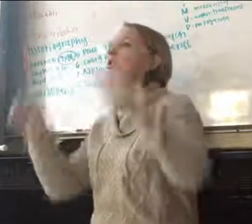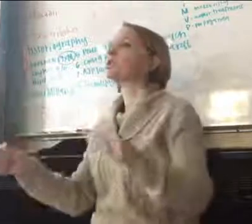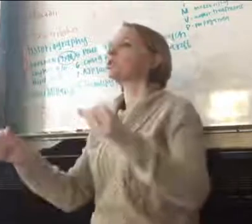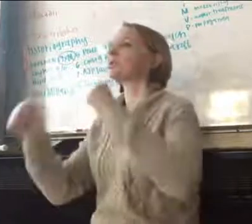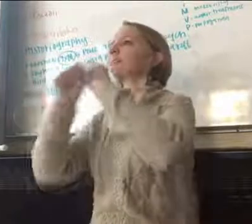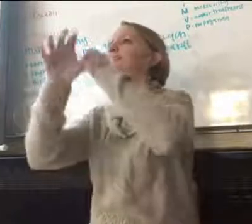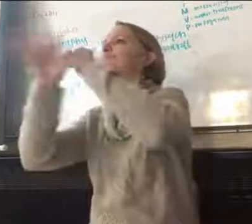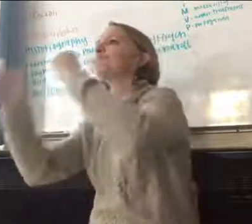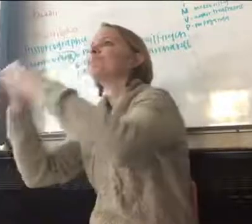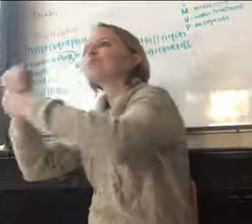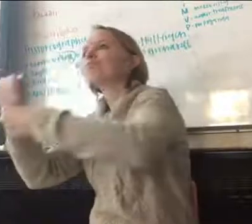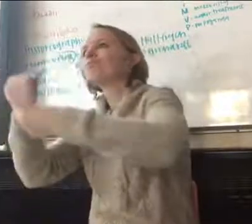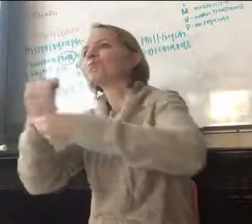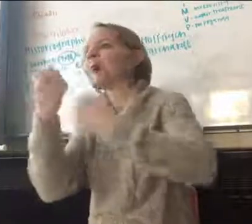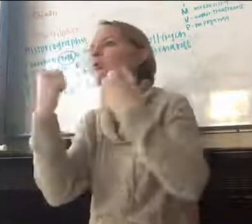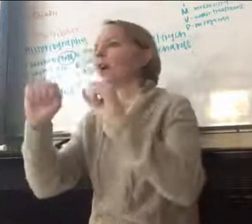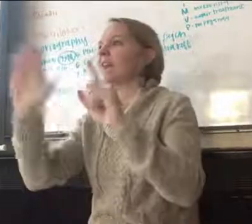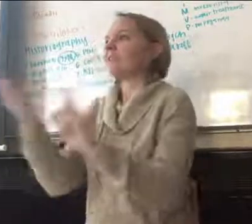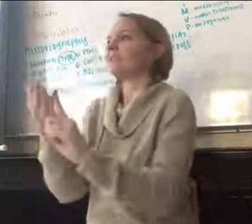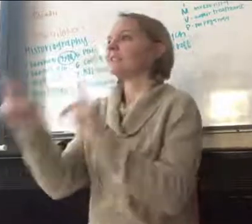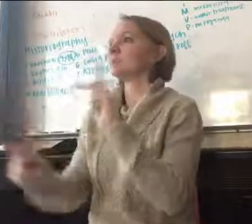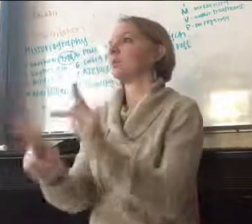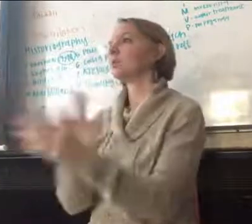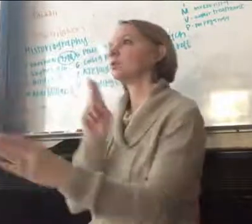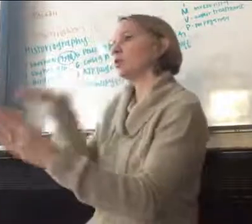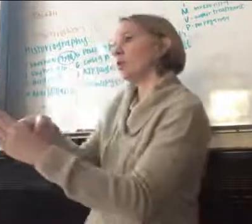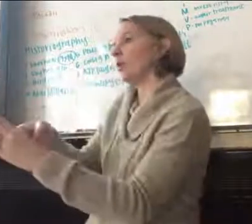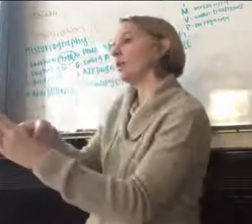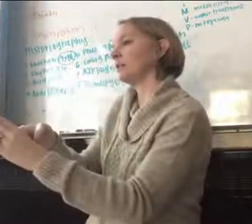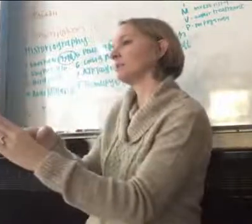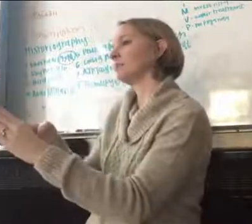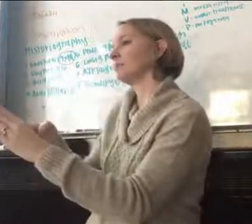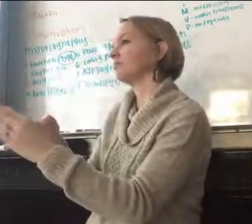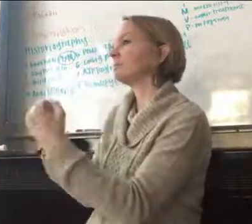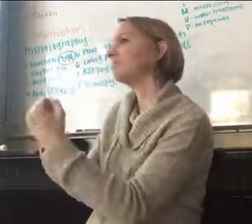United States to convince people to join and support the war effort.